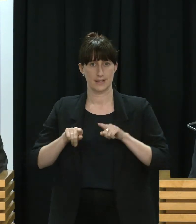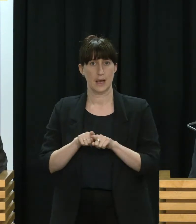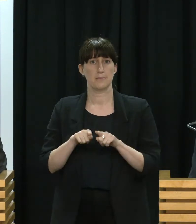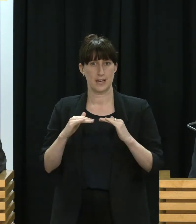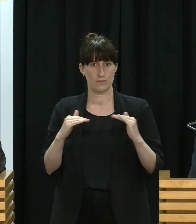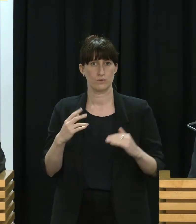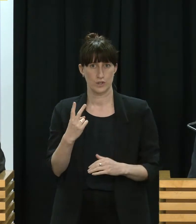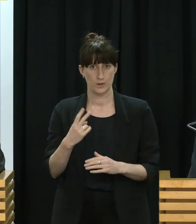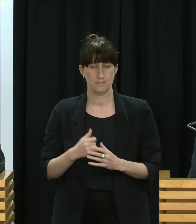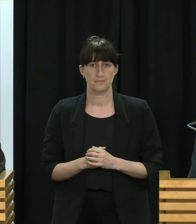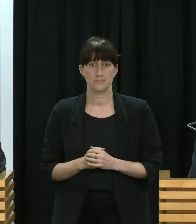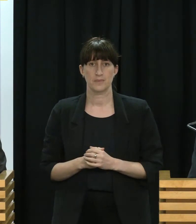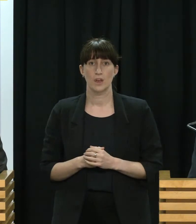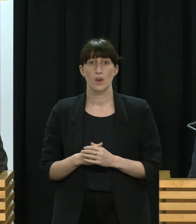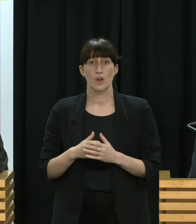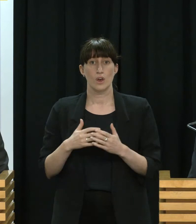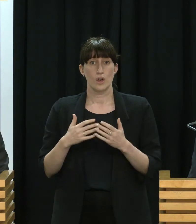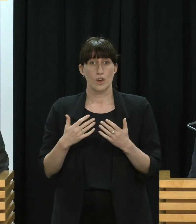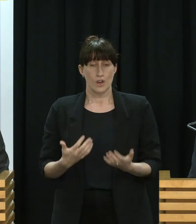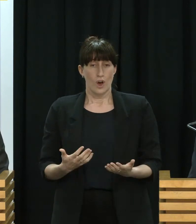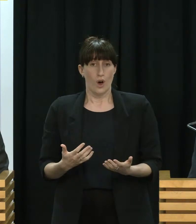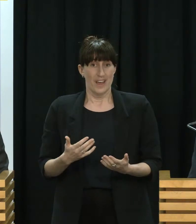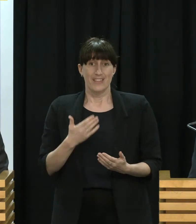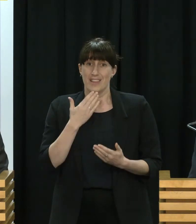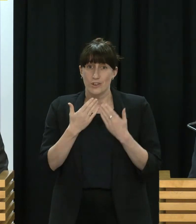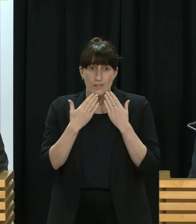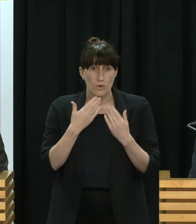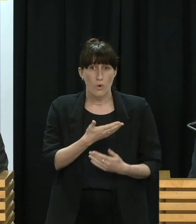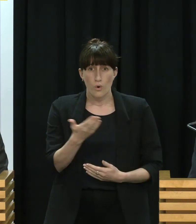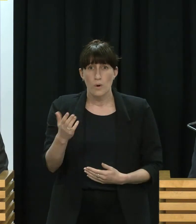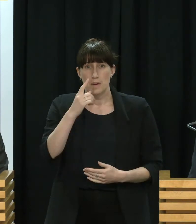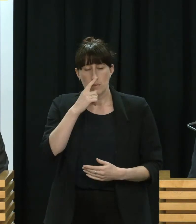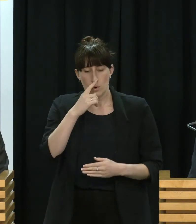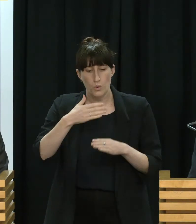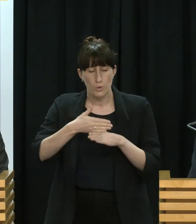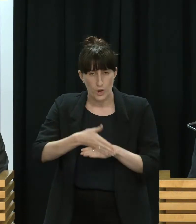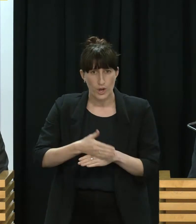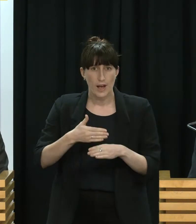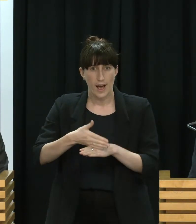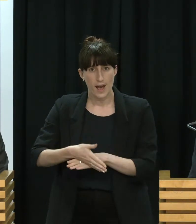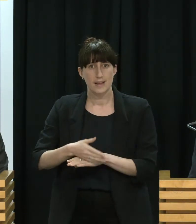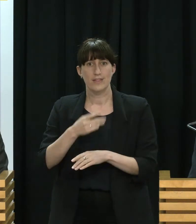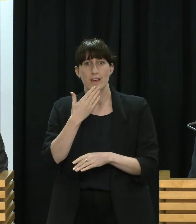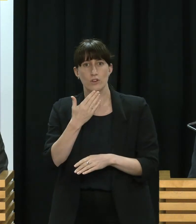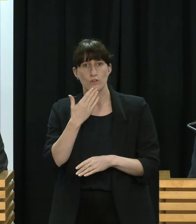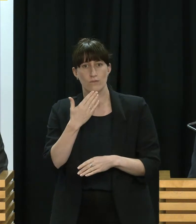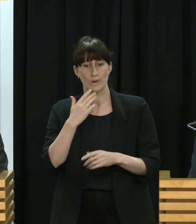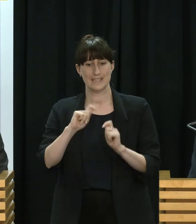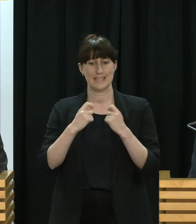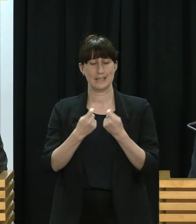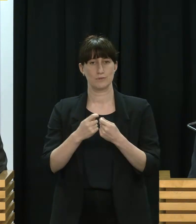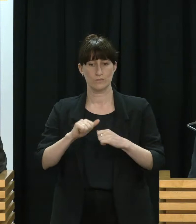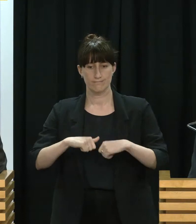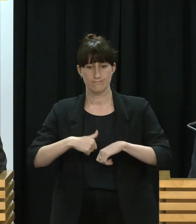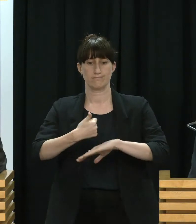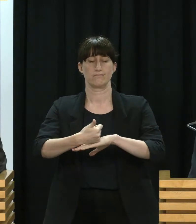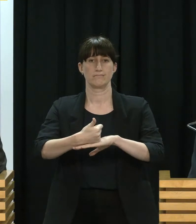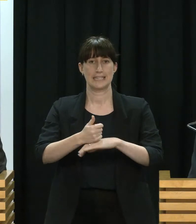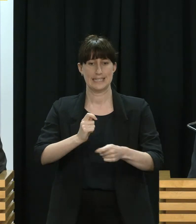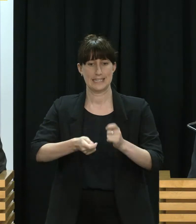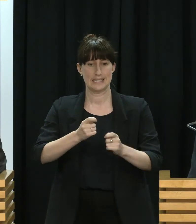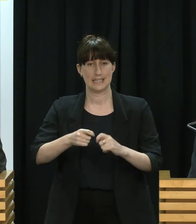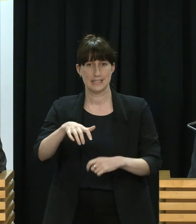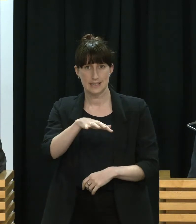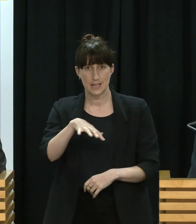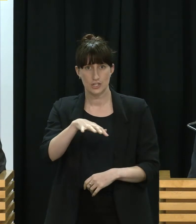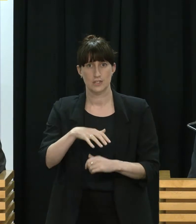want to thank people for their response so far. I want to thank our frontline health teams who stood up testing very quickly and are working very hard